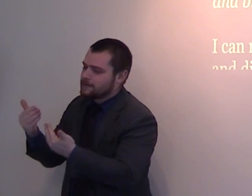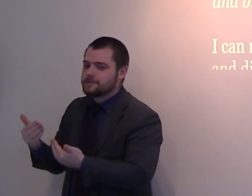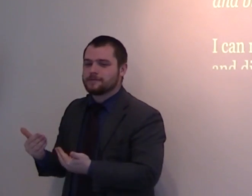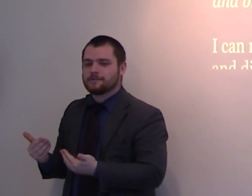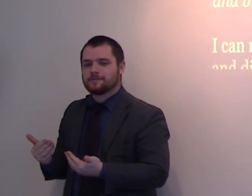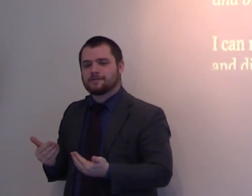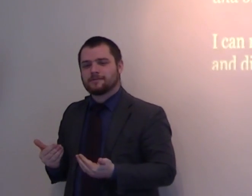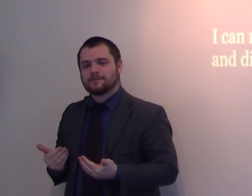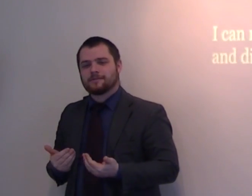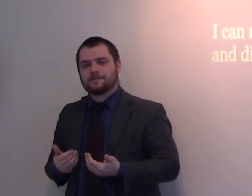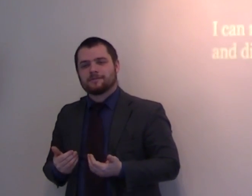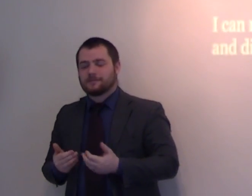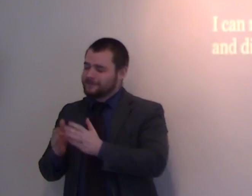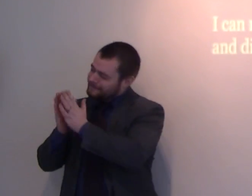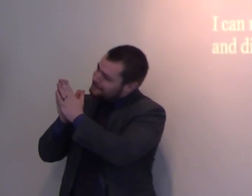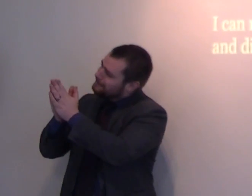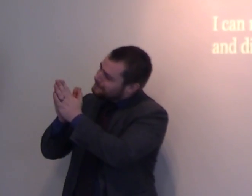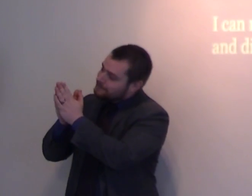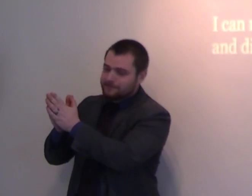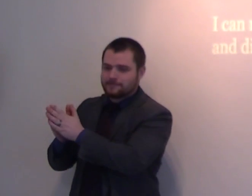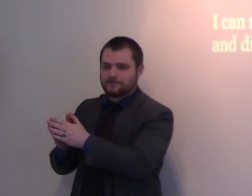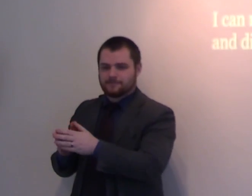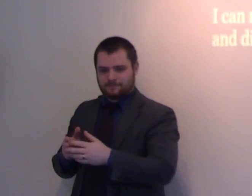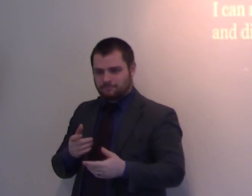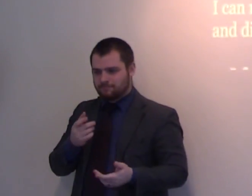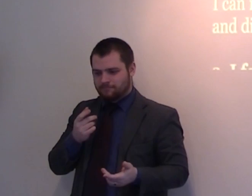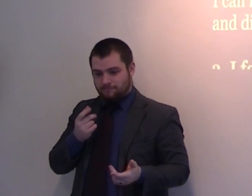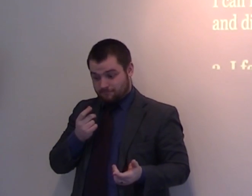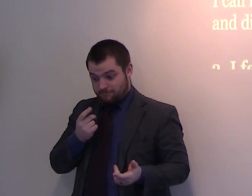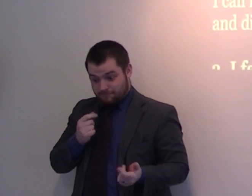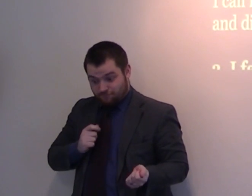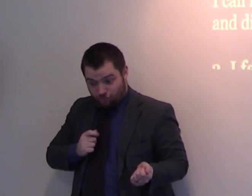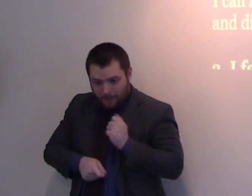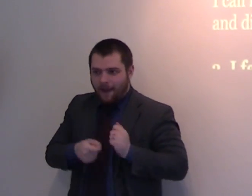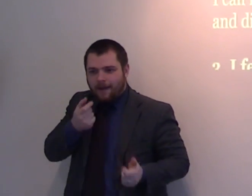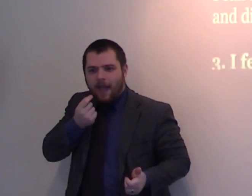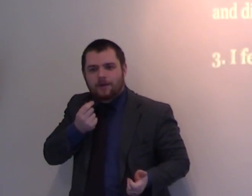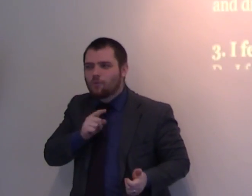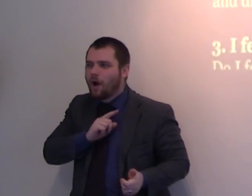End quote. I can repent because Jesus suffered and died.